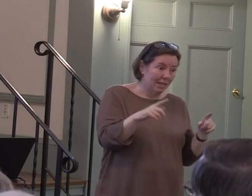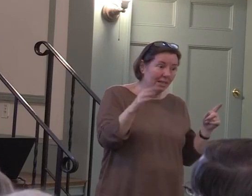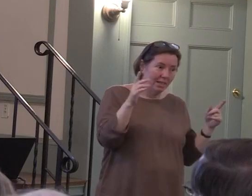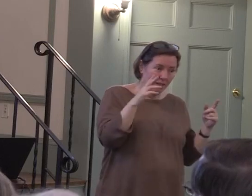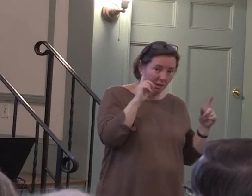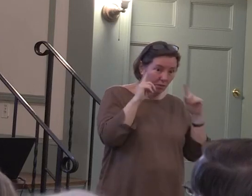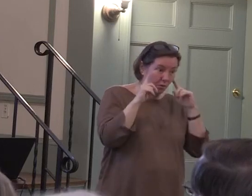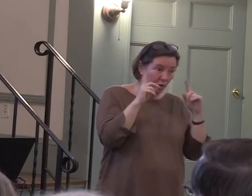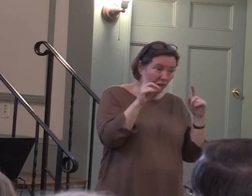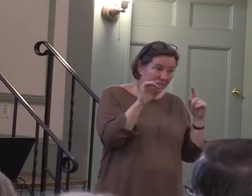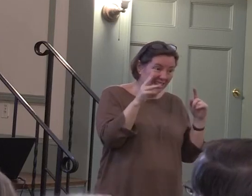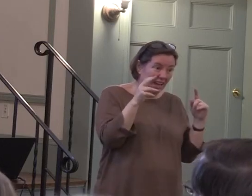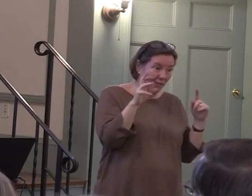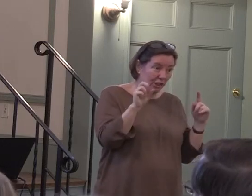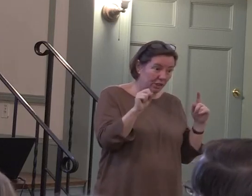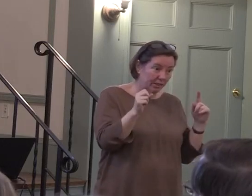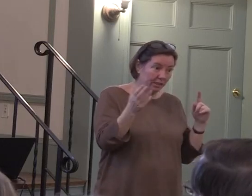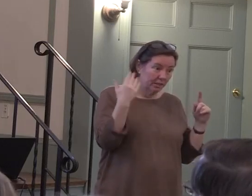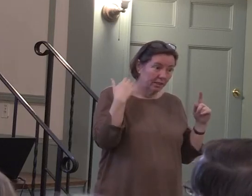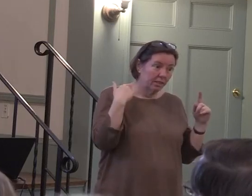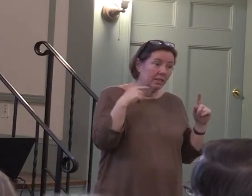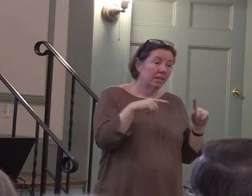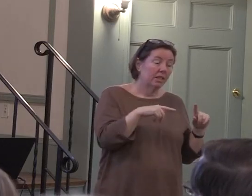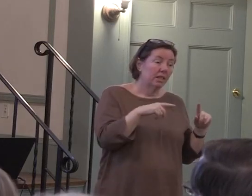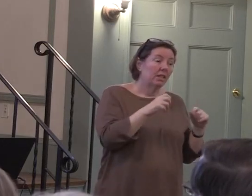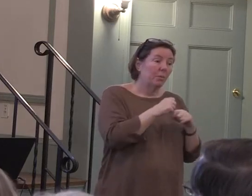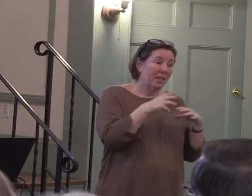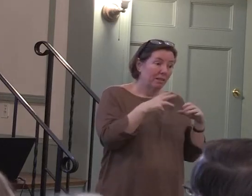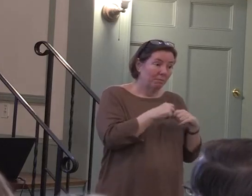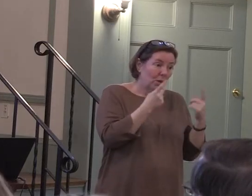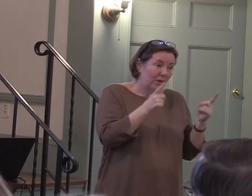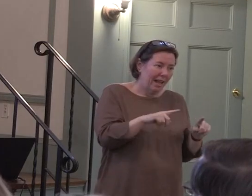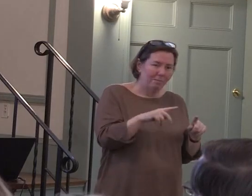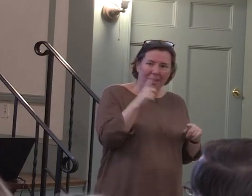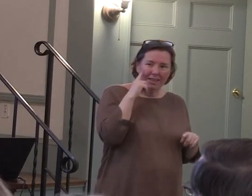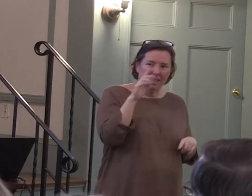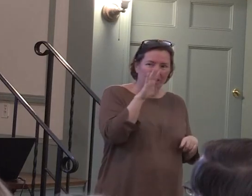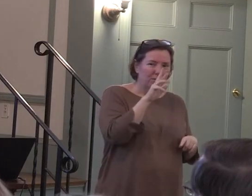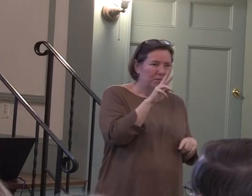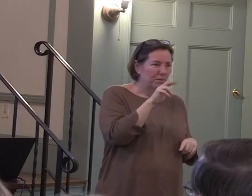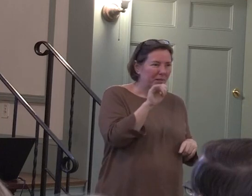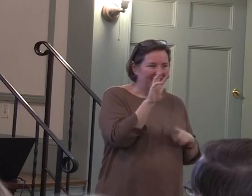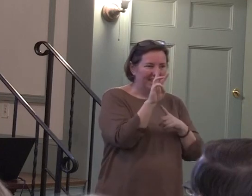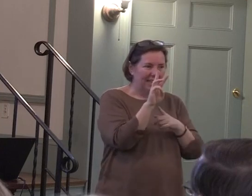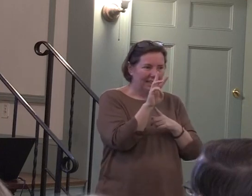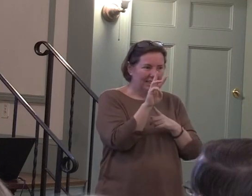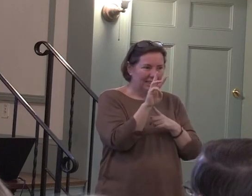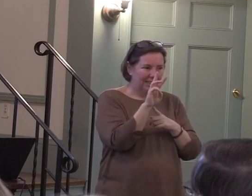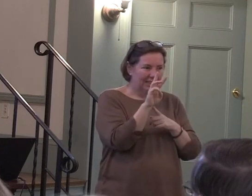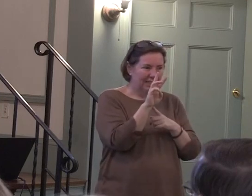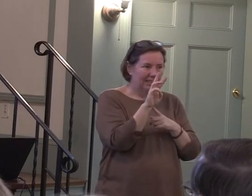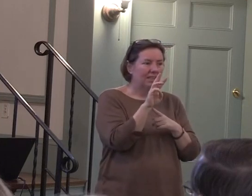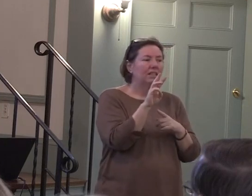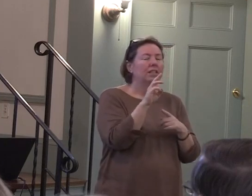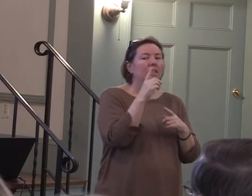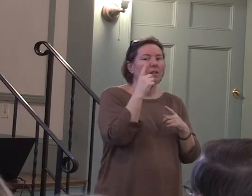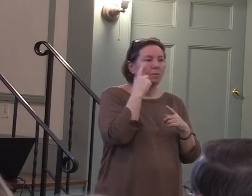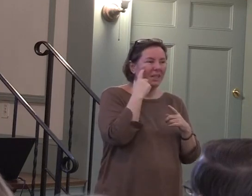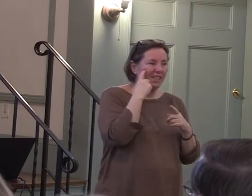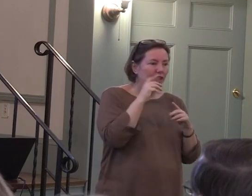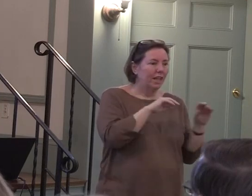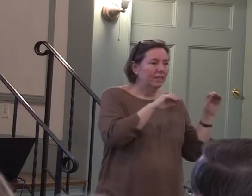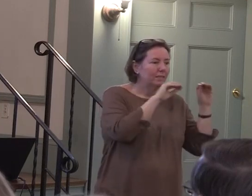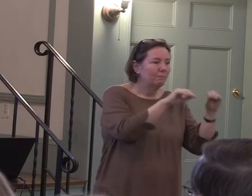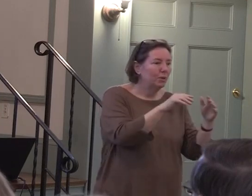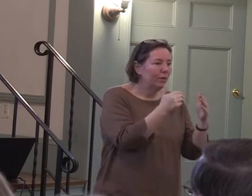of that. When the explosion happened, I believe it was 2006, because we just moved into the